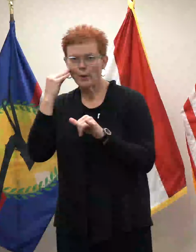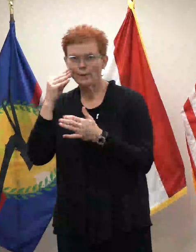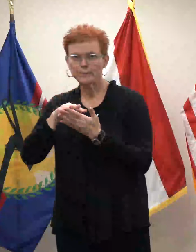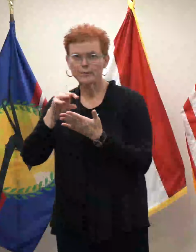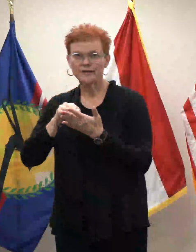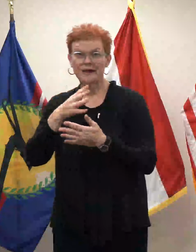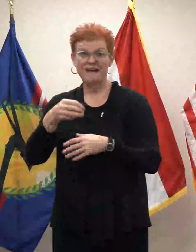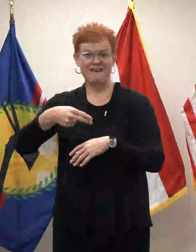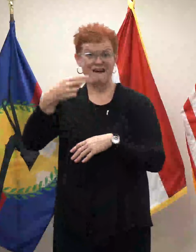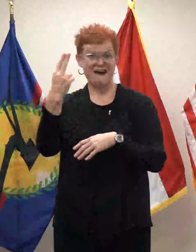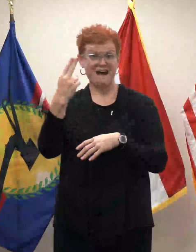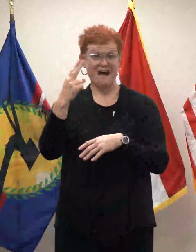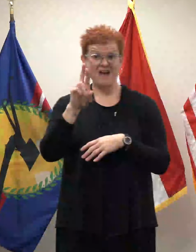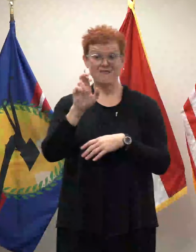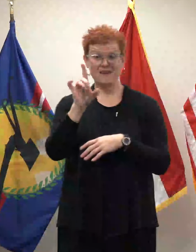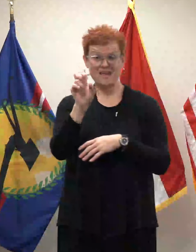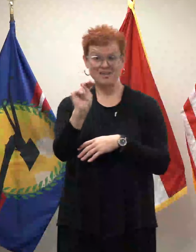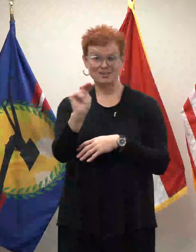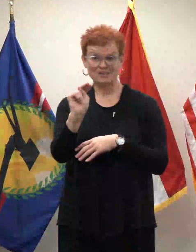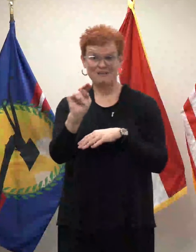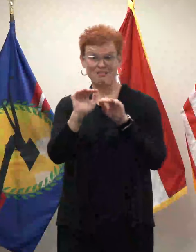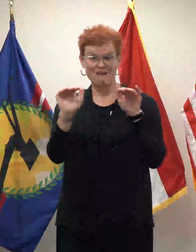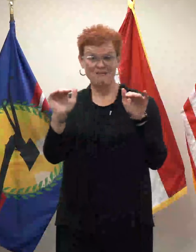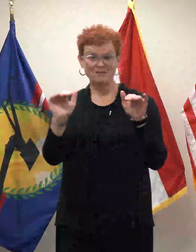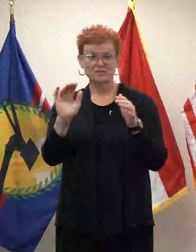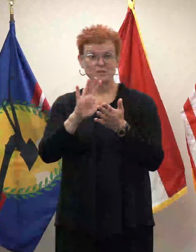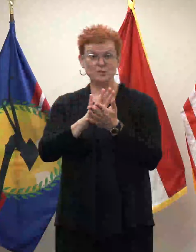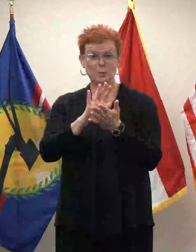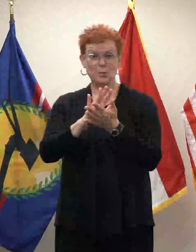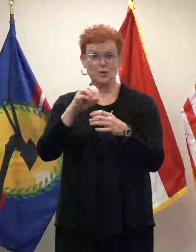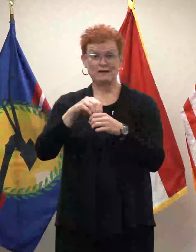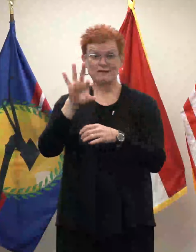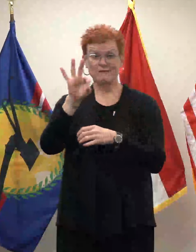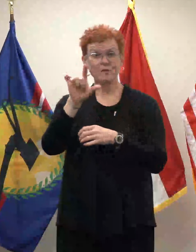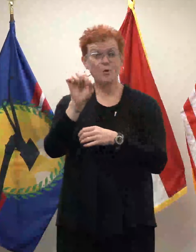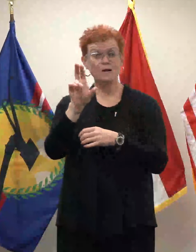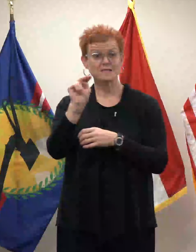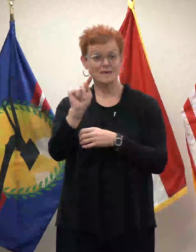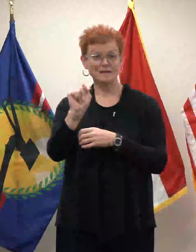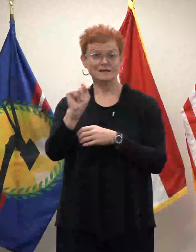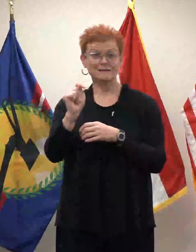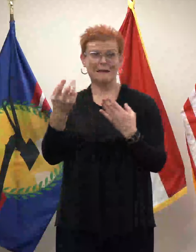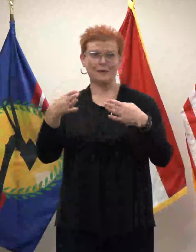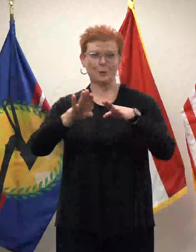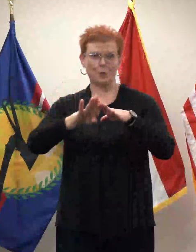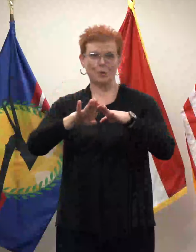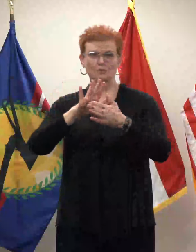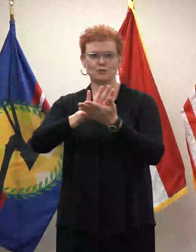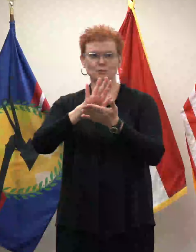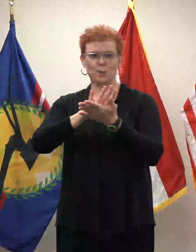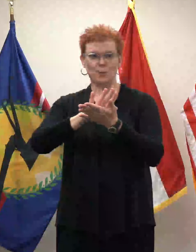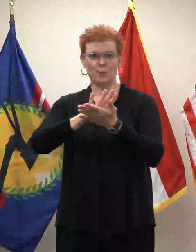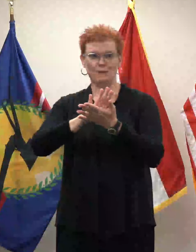high radiation levels at Jana Elementary School in Florissant forced this closing of a school mid-semester. And now